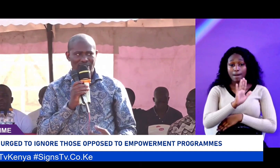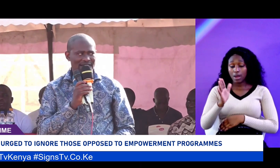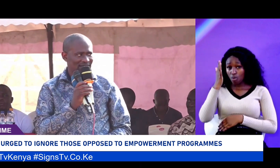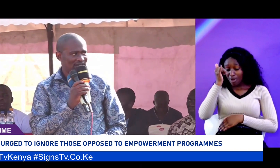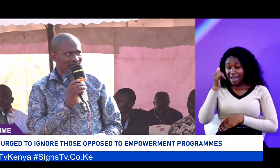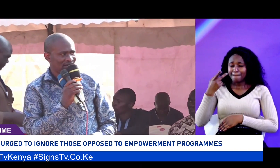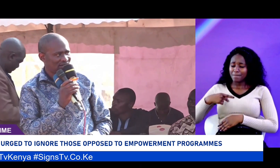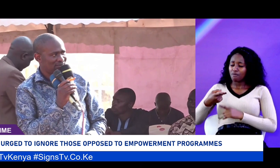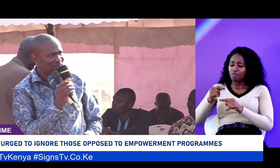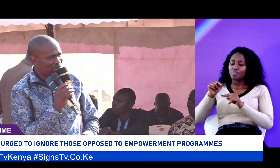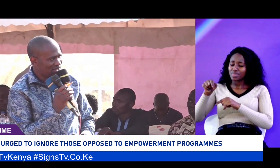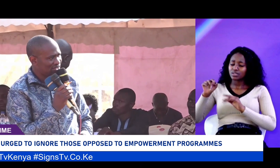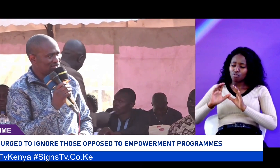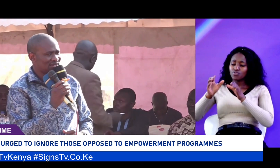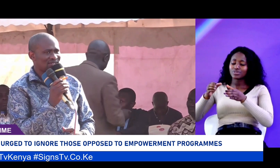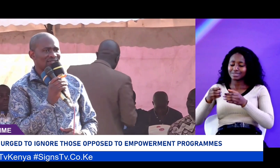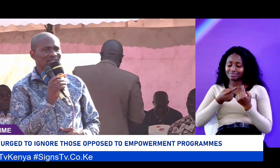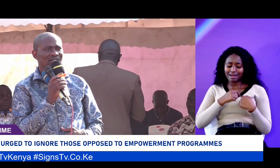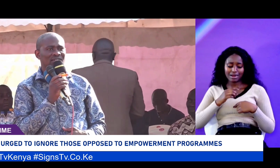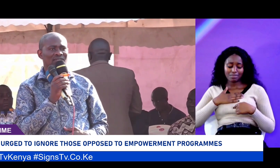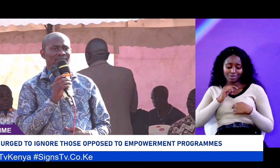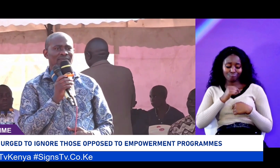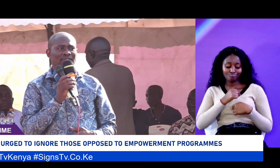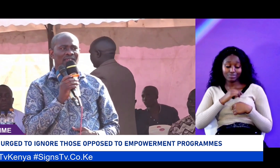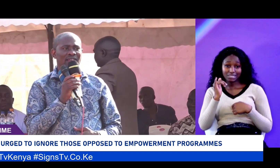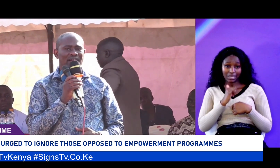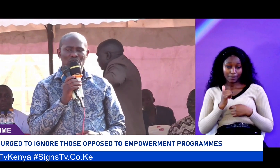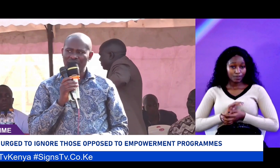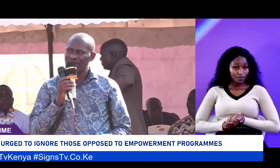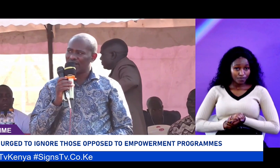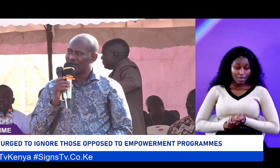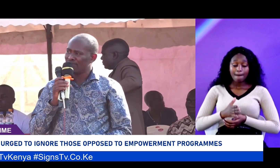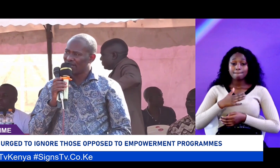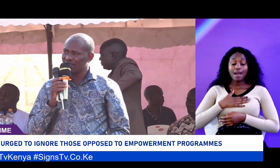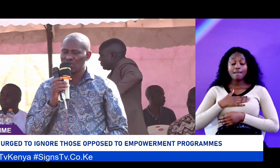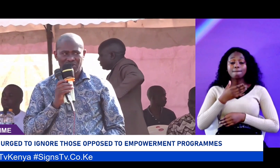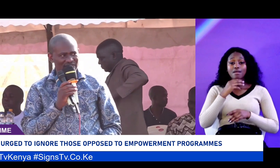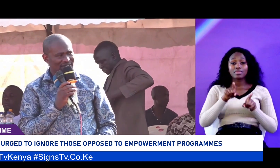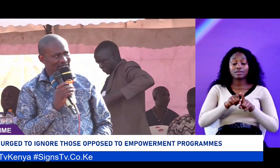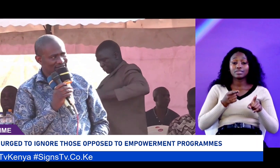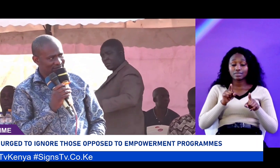to my heart. My brothers and sisters, as we are embarking on this journey this